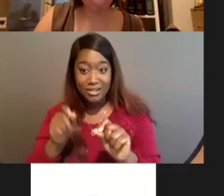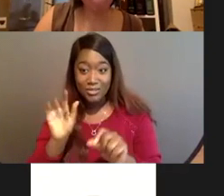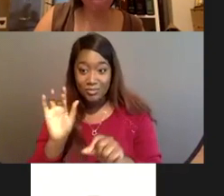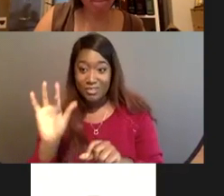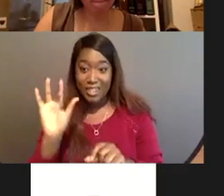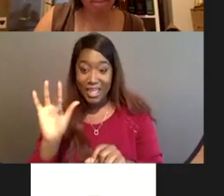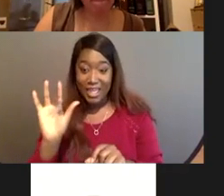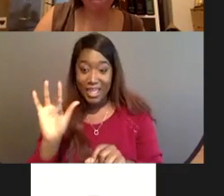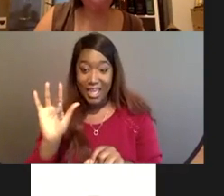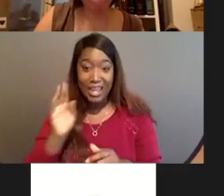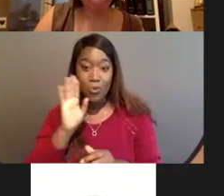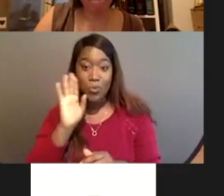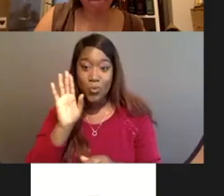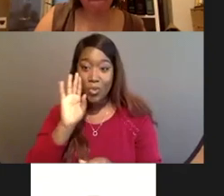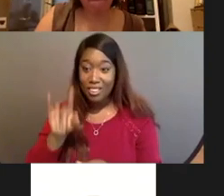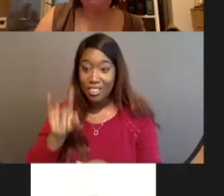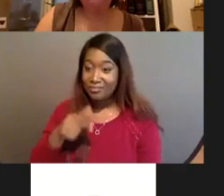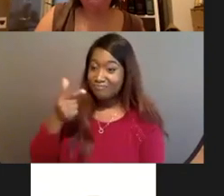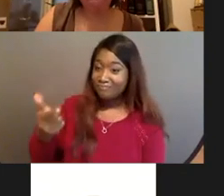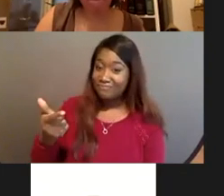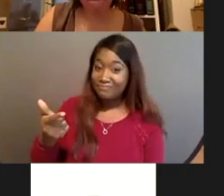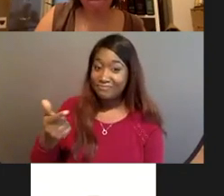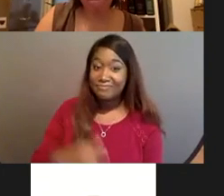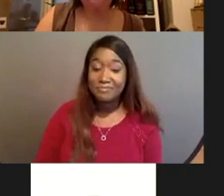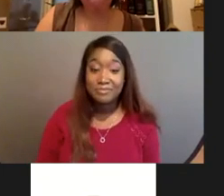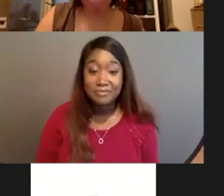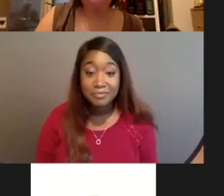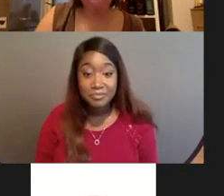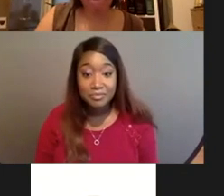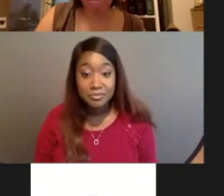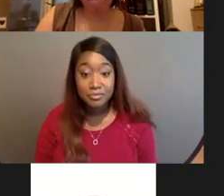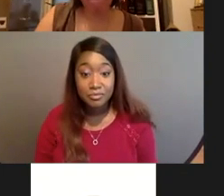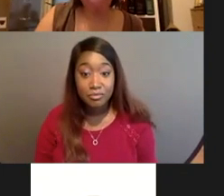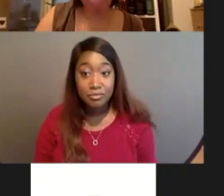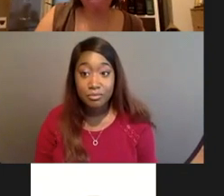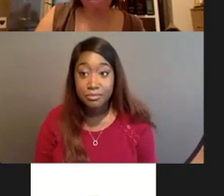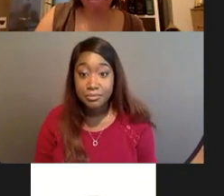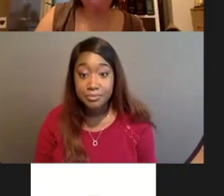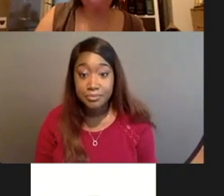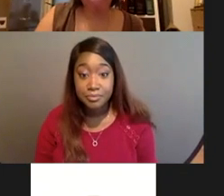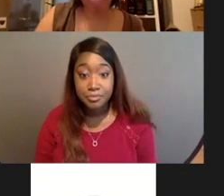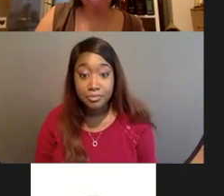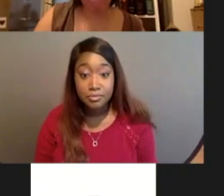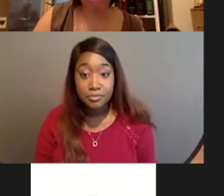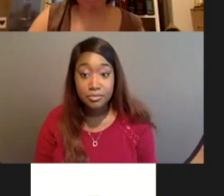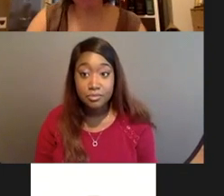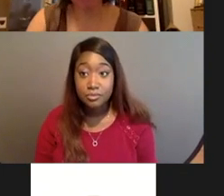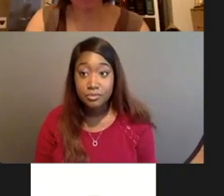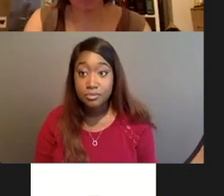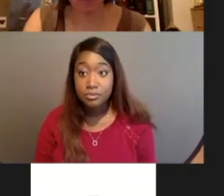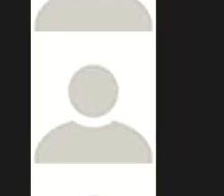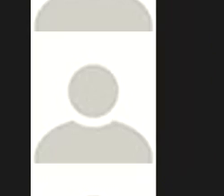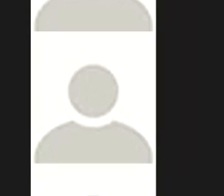someone. Hmm.